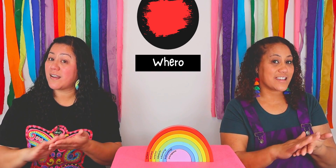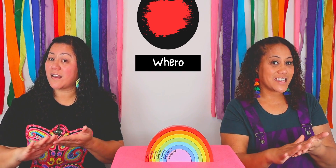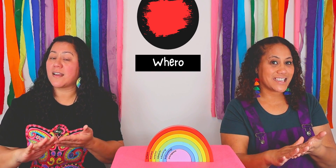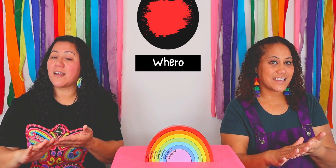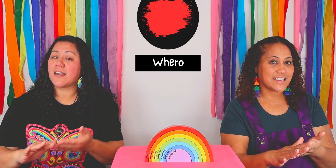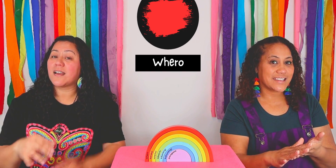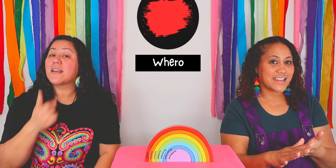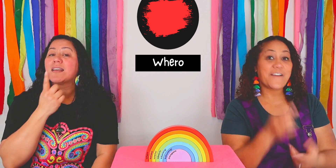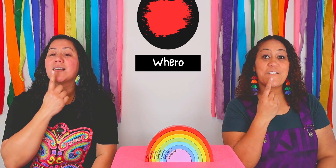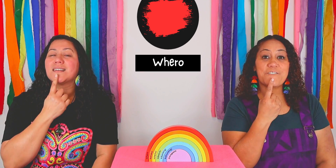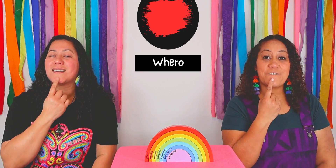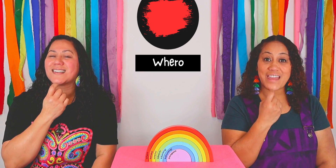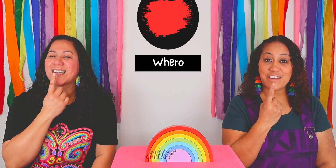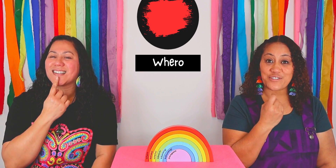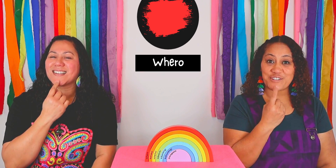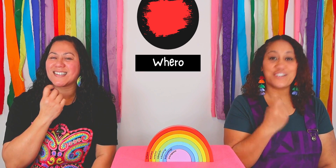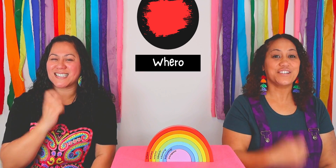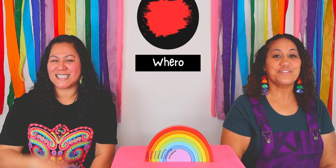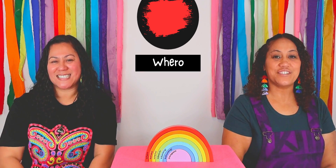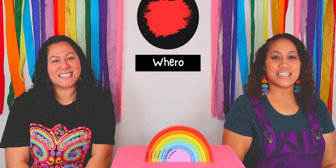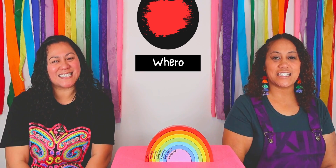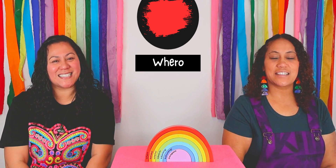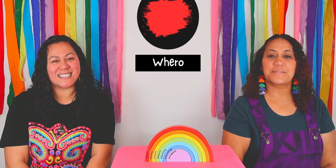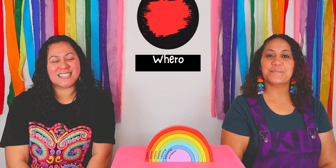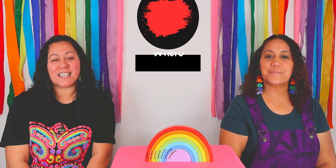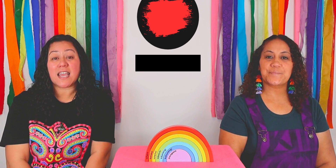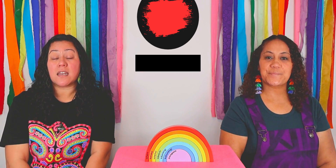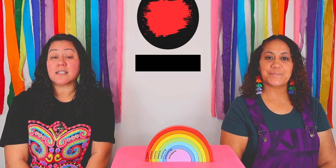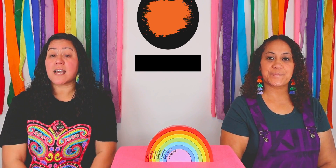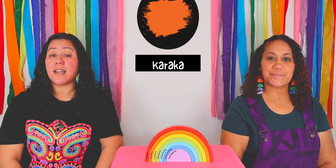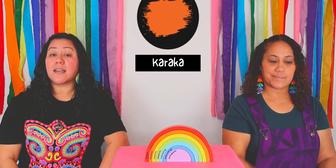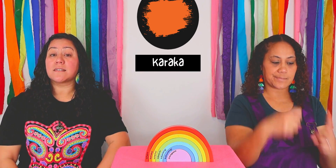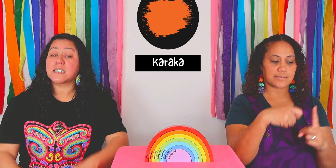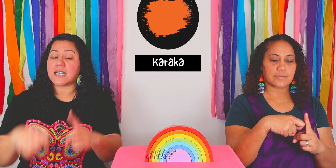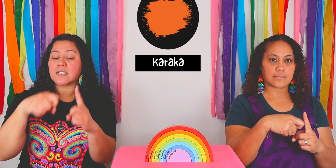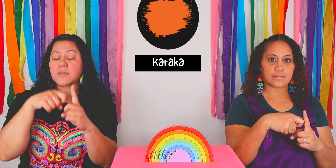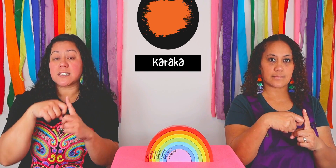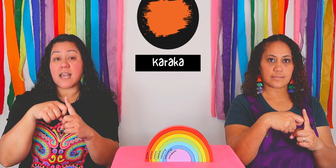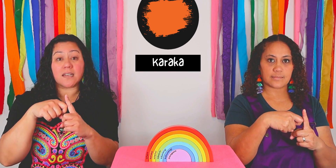Fe, Whero, red. Our next colour starts with the sound